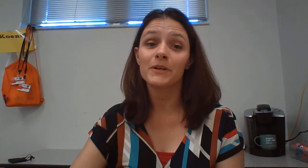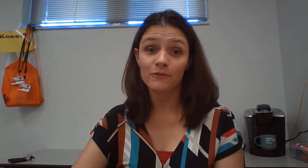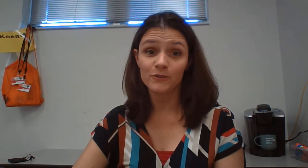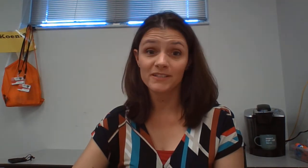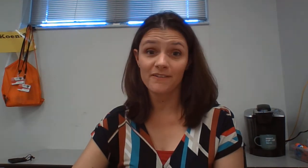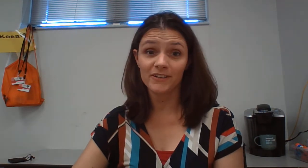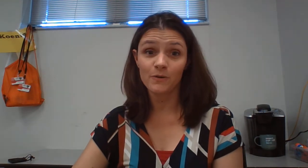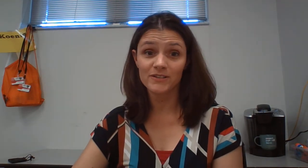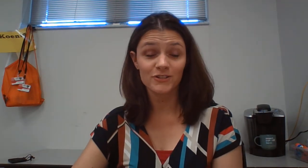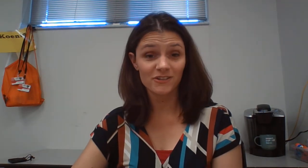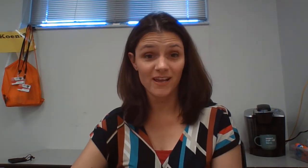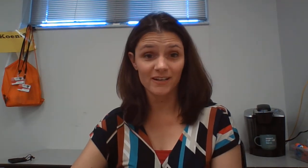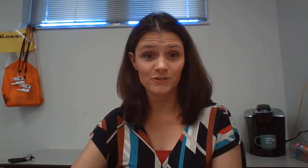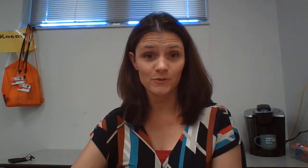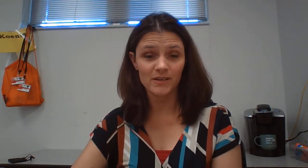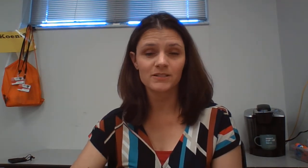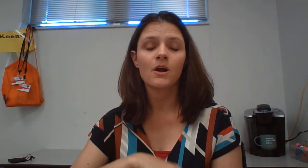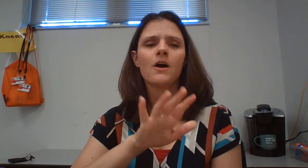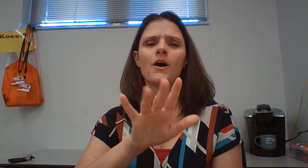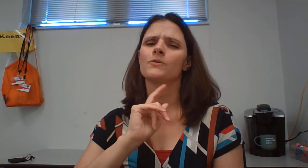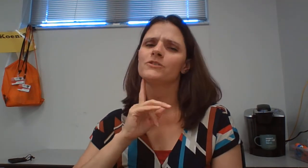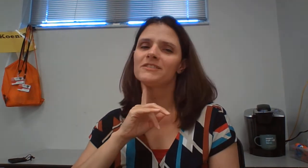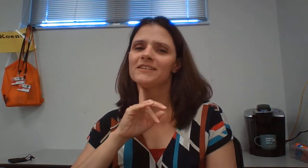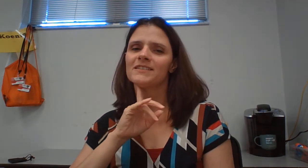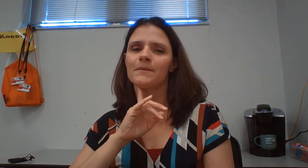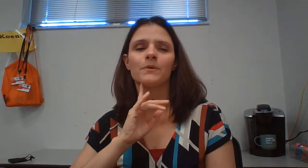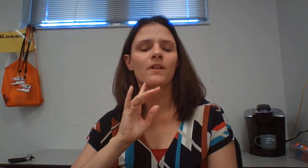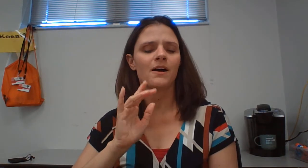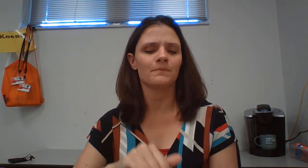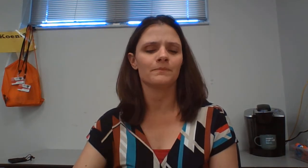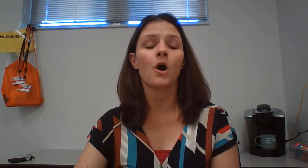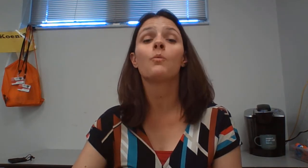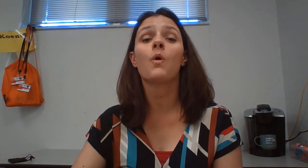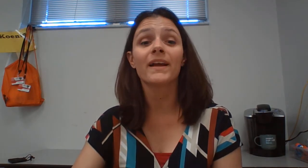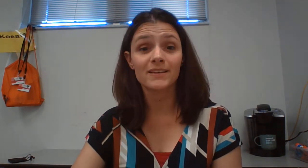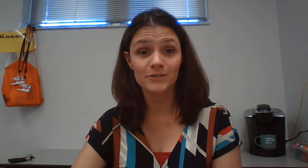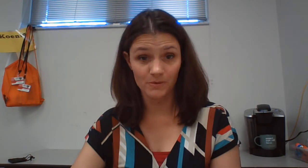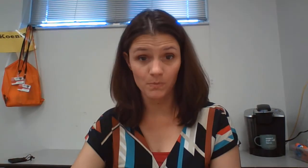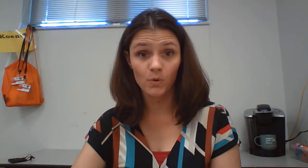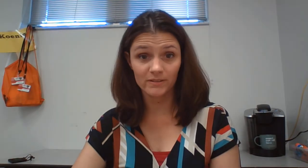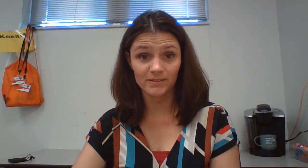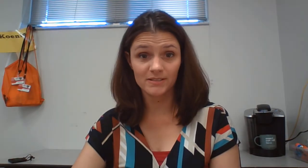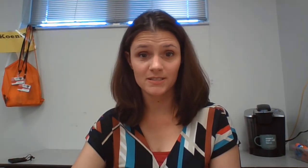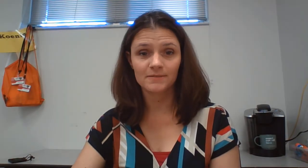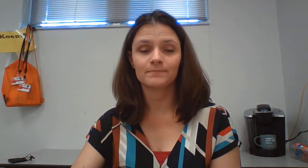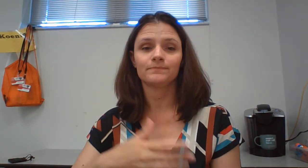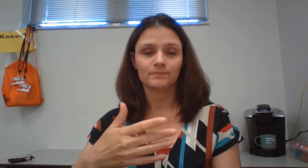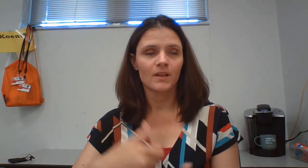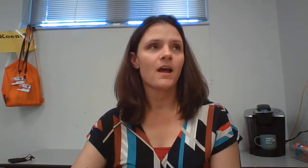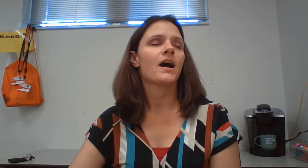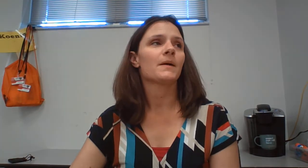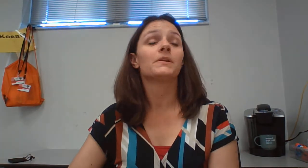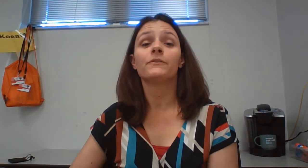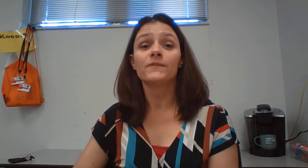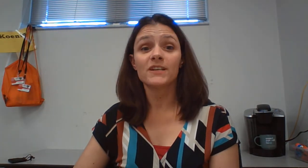if you still have any questions on how to do these. Oh, just an example on why these are important. I believe we've done